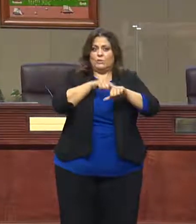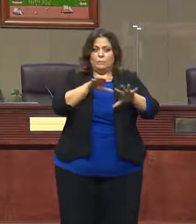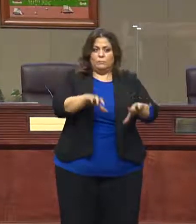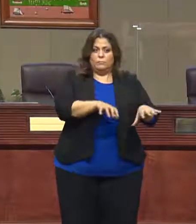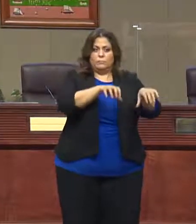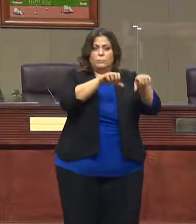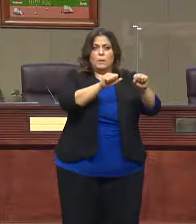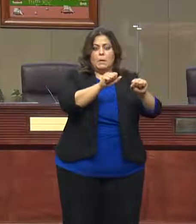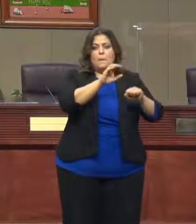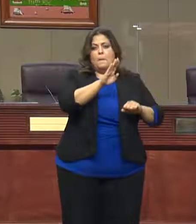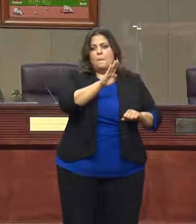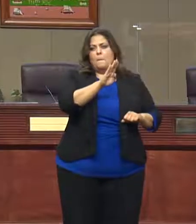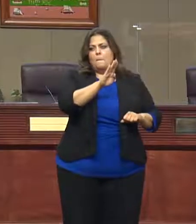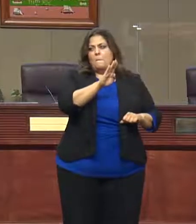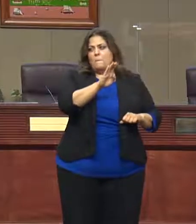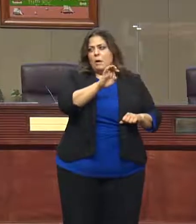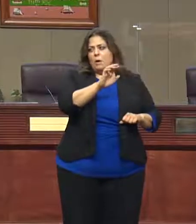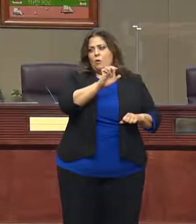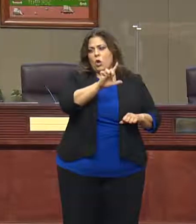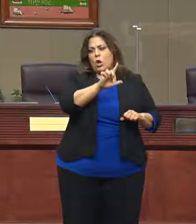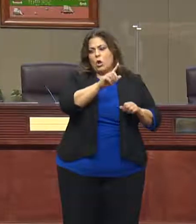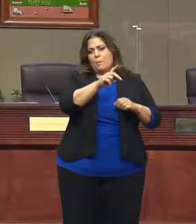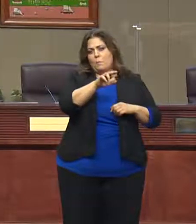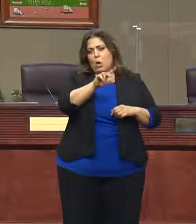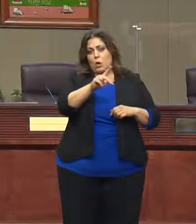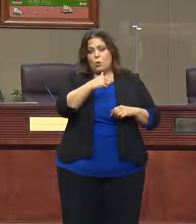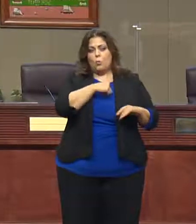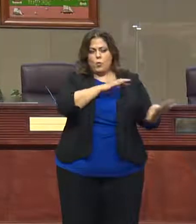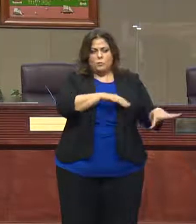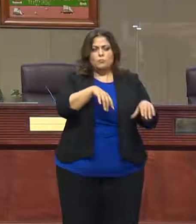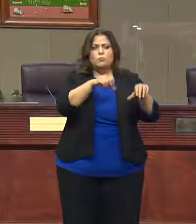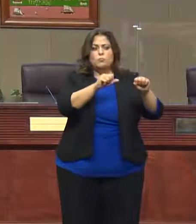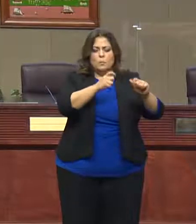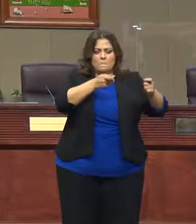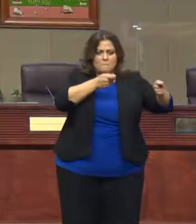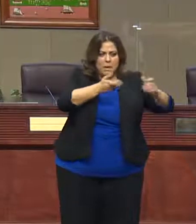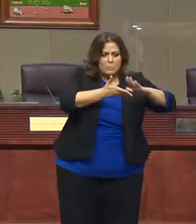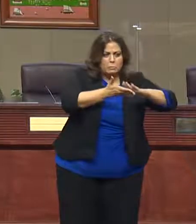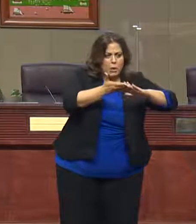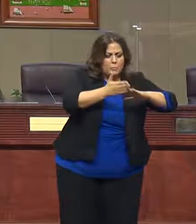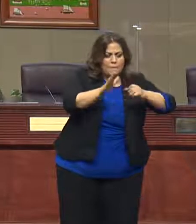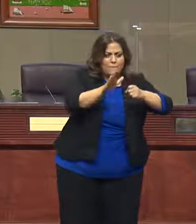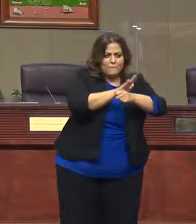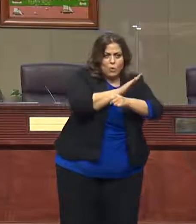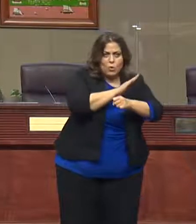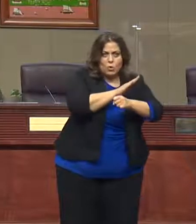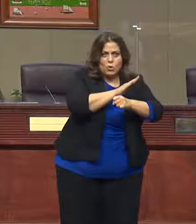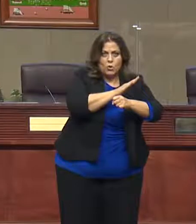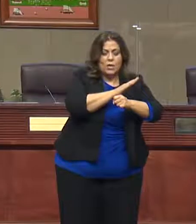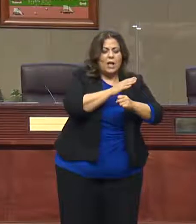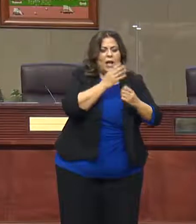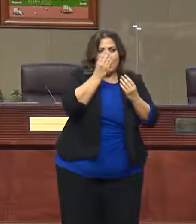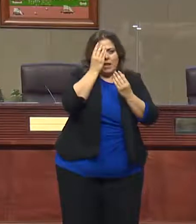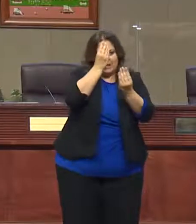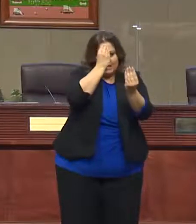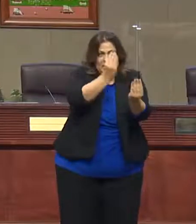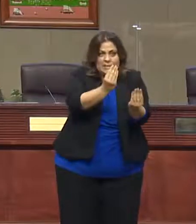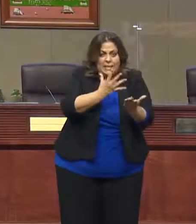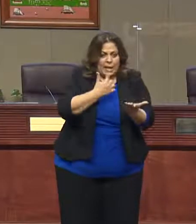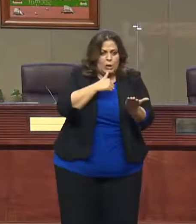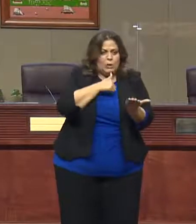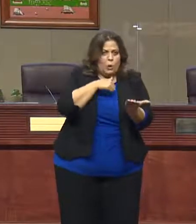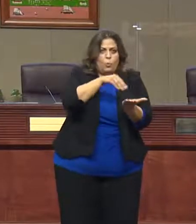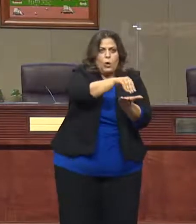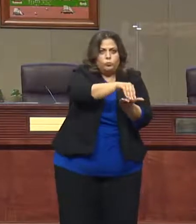essentially controlling that site, managing and operating the site fully, and collecting our own data.